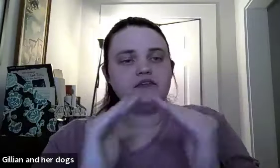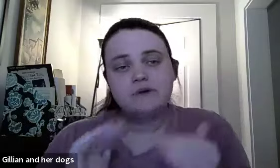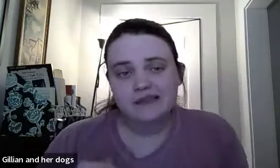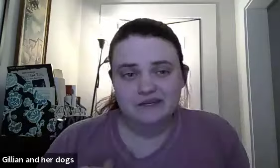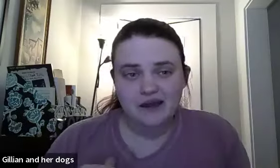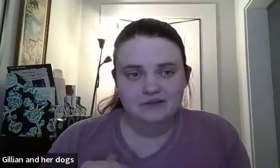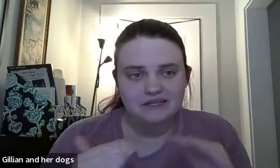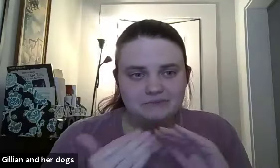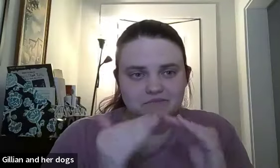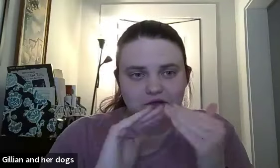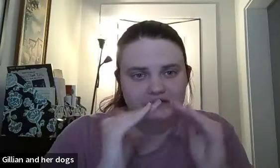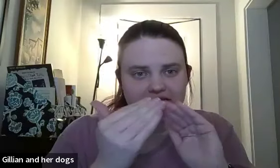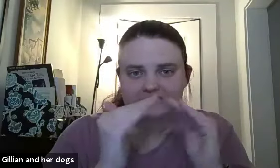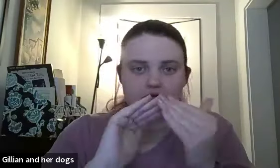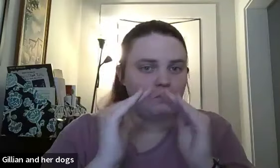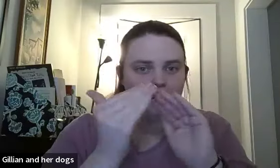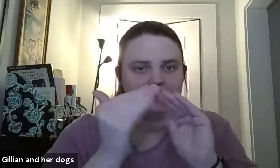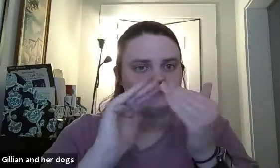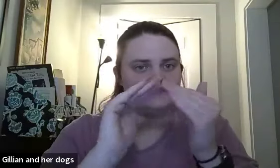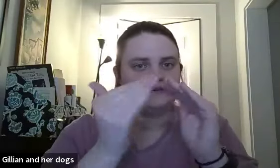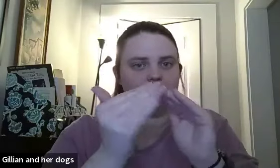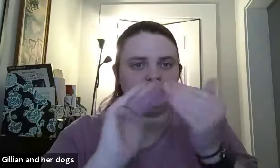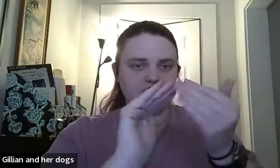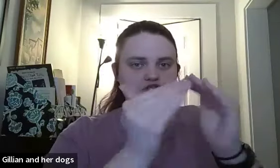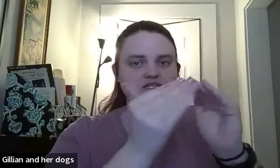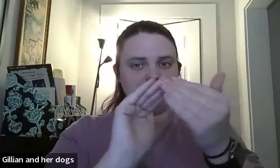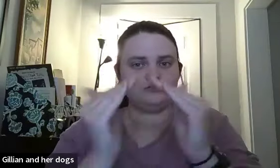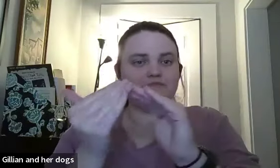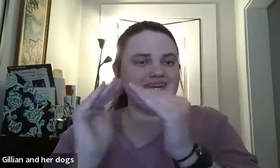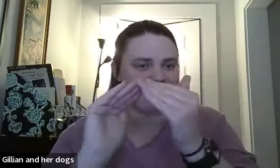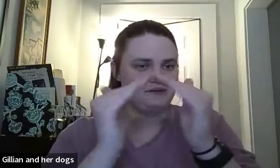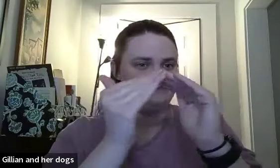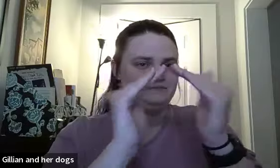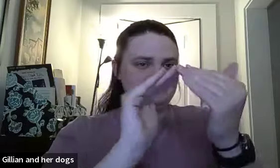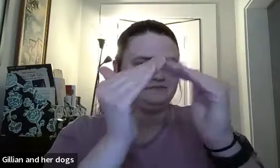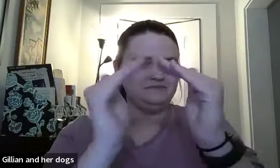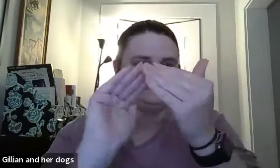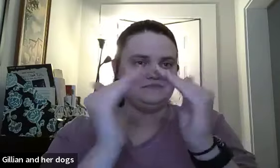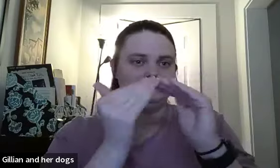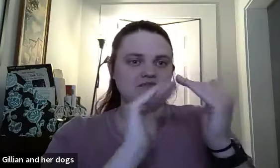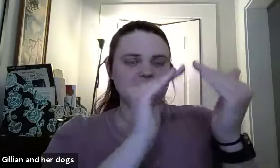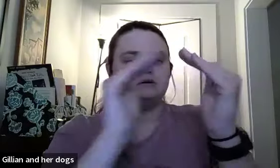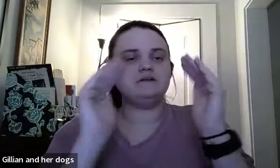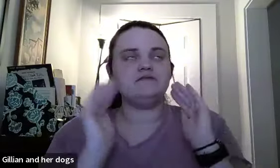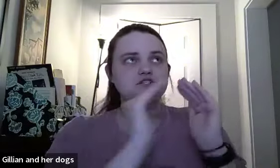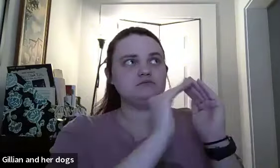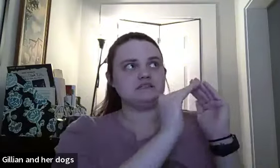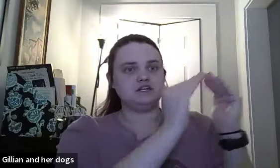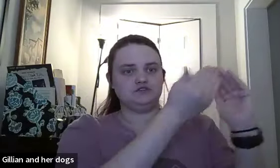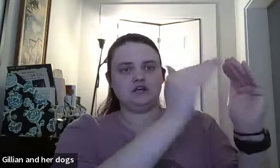think about like Monopoly little buildings. I don't know why that's what I think about, but like you're just tapping. There's many of them. Because the visual is like you're